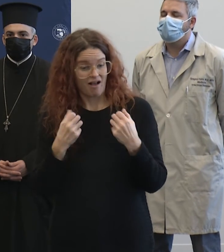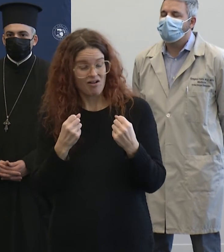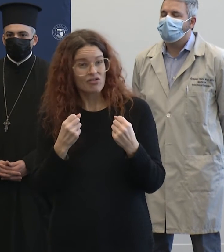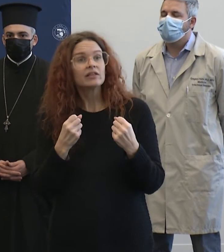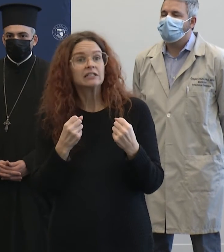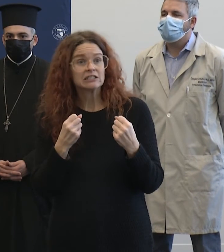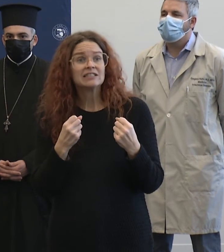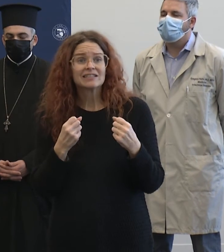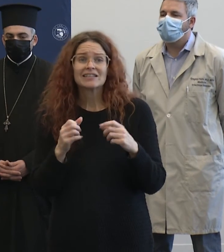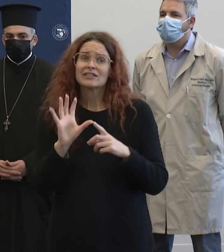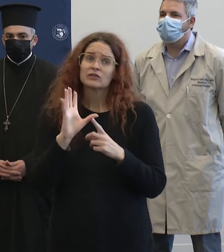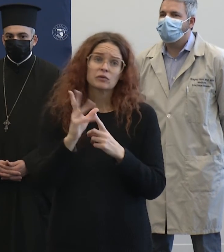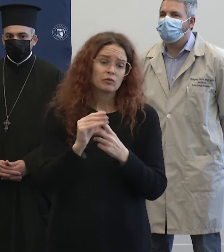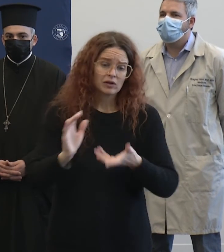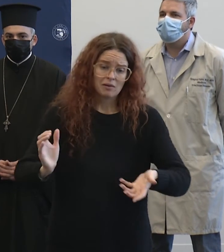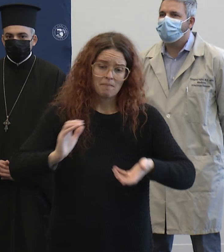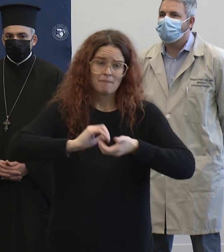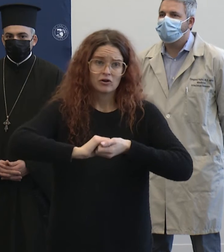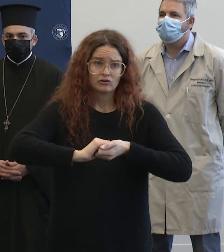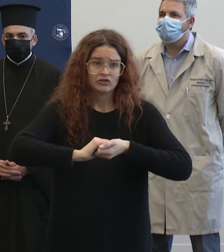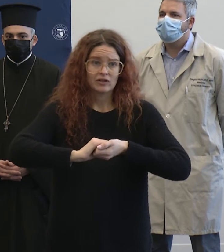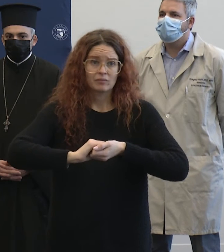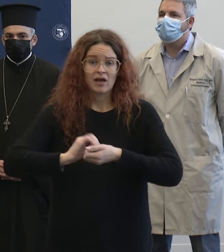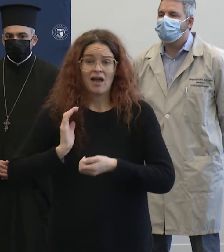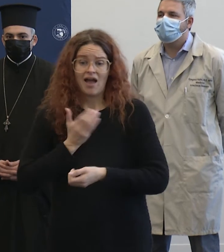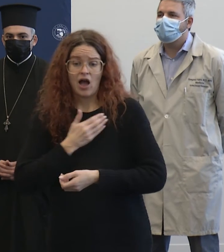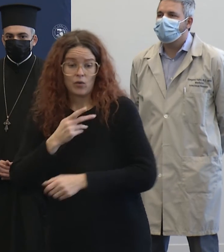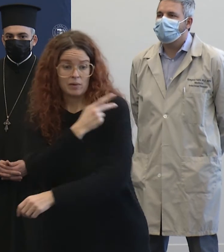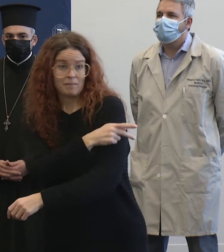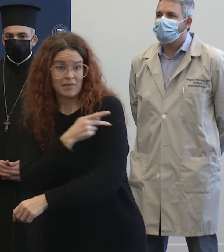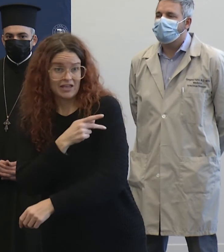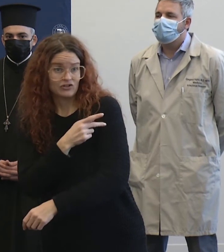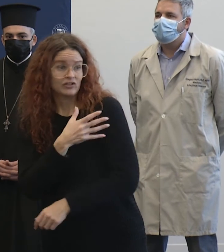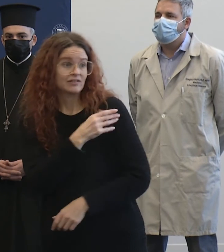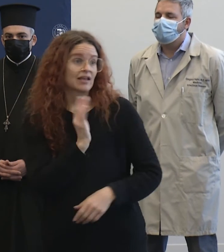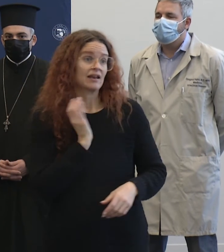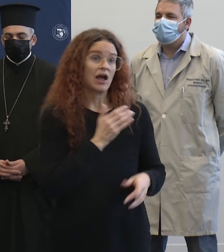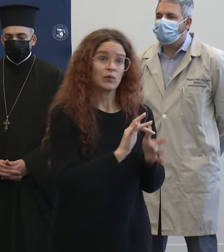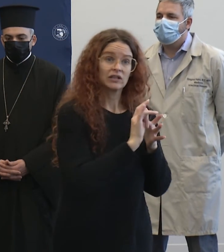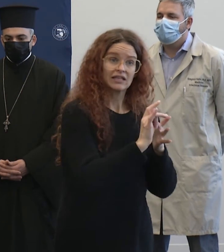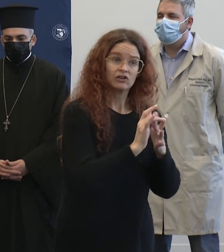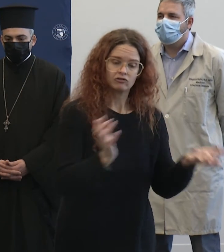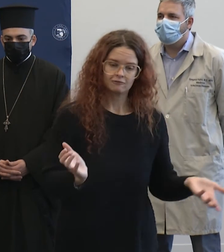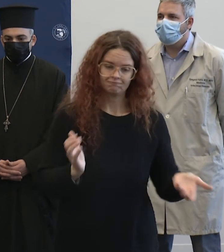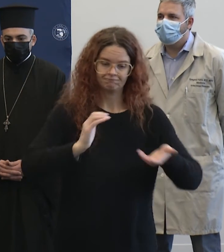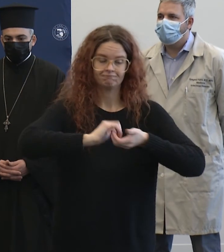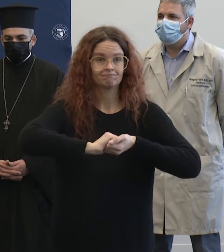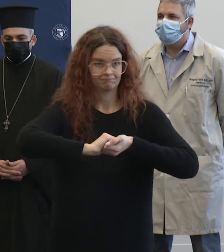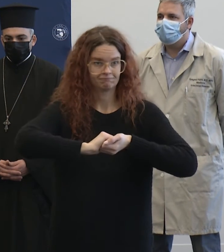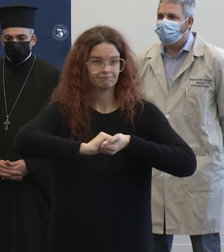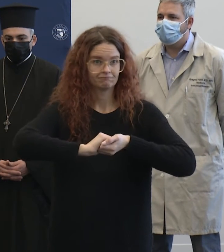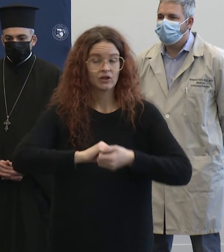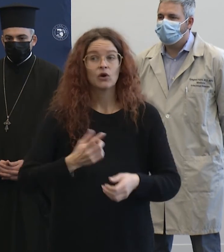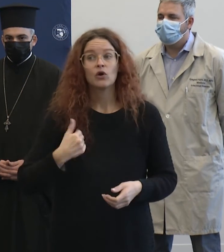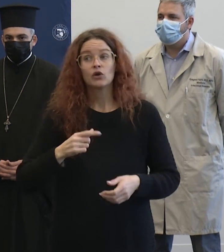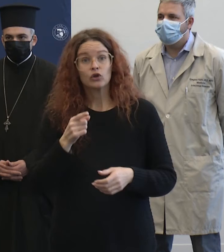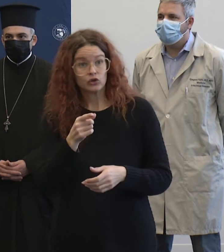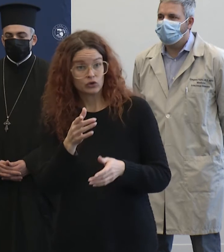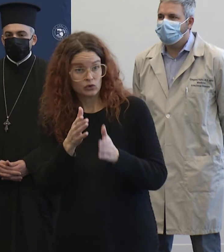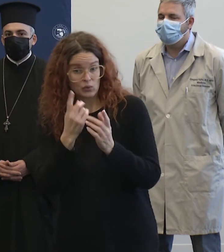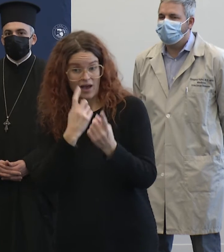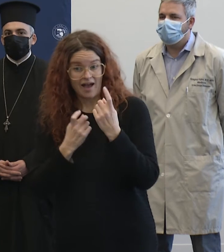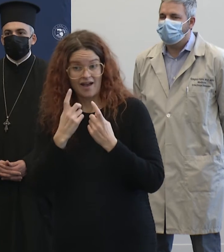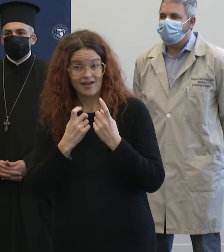endeavor, and it is a partnership between our patients and our leaders and our clinical teams. You ask questions.